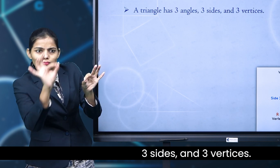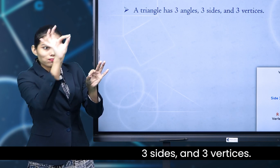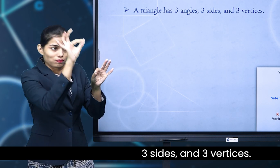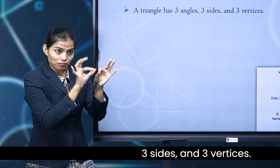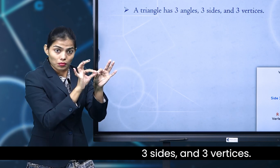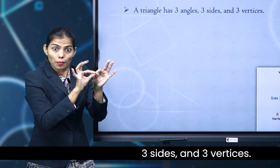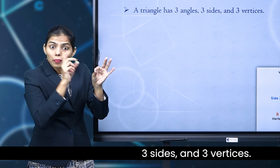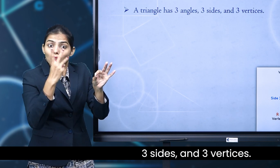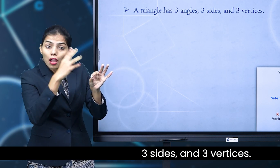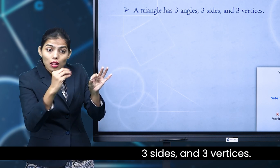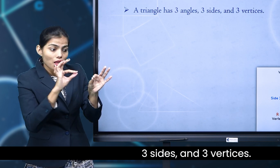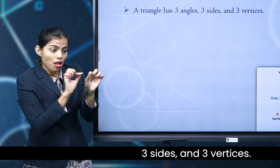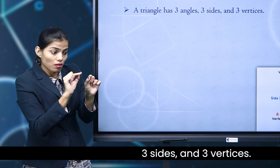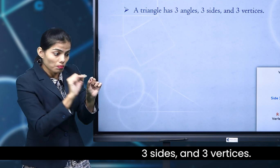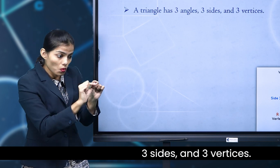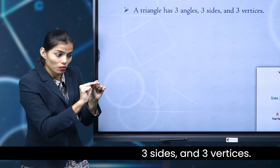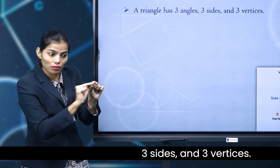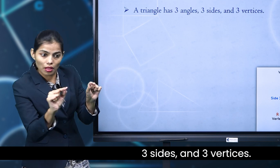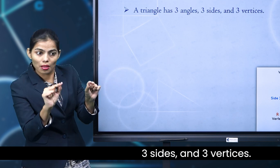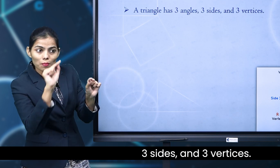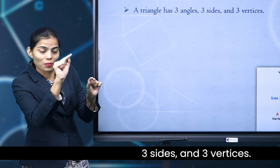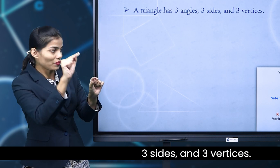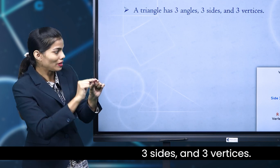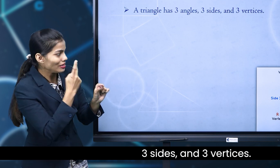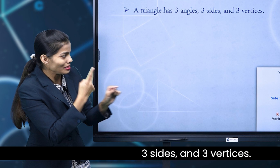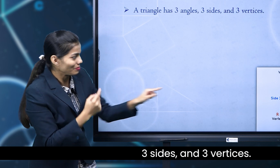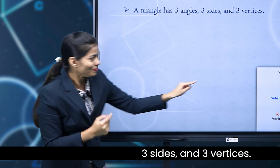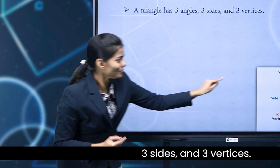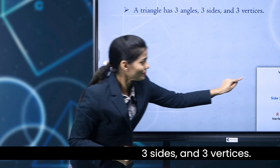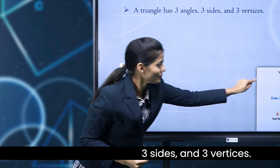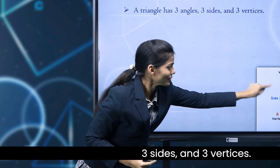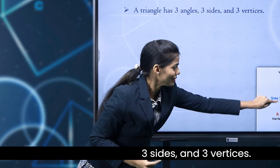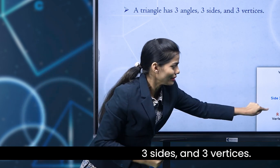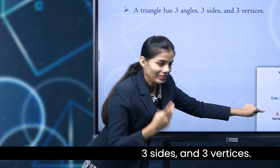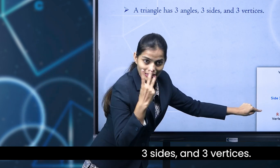and 3 vertices.